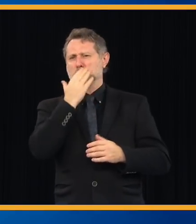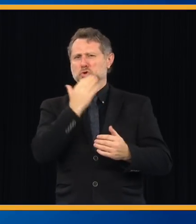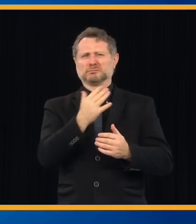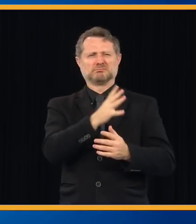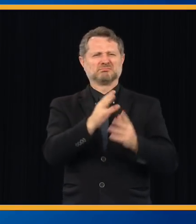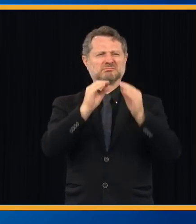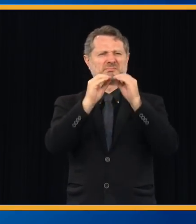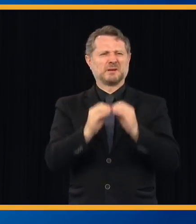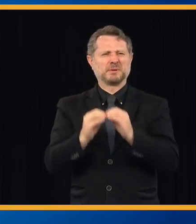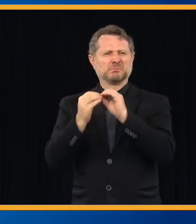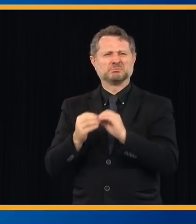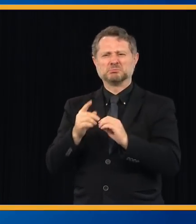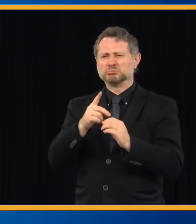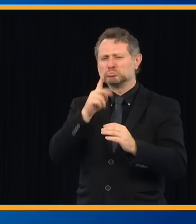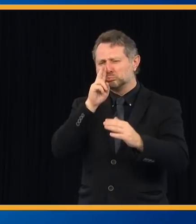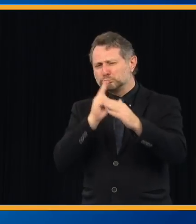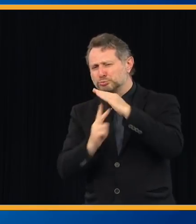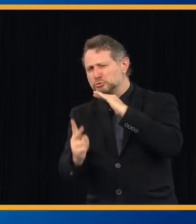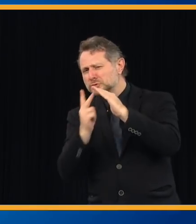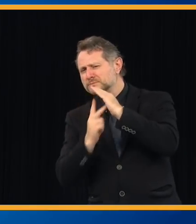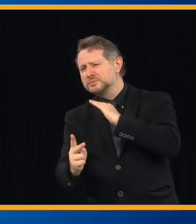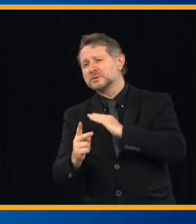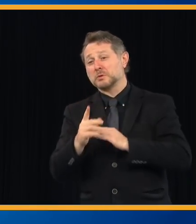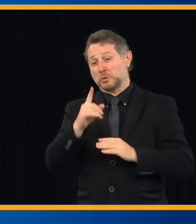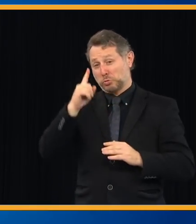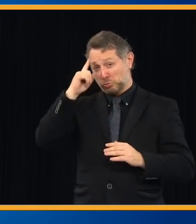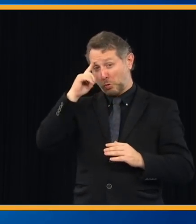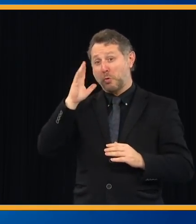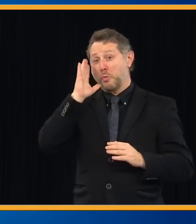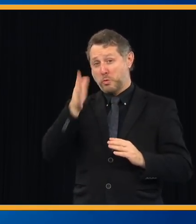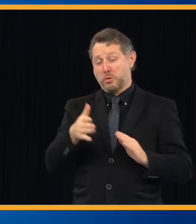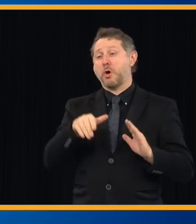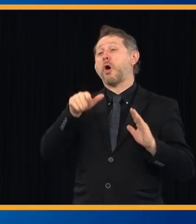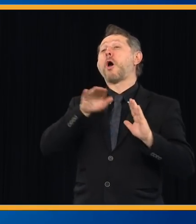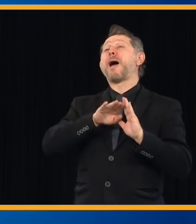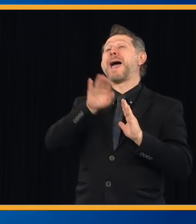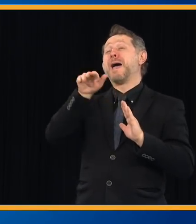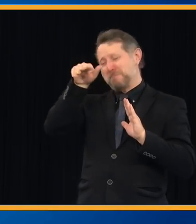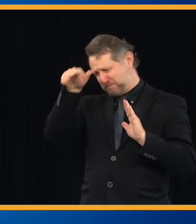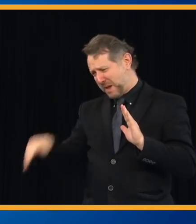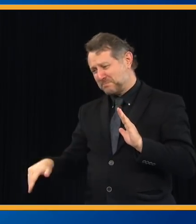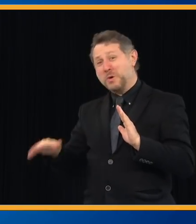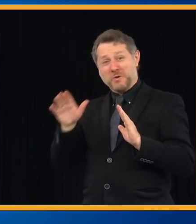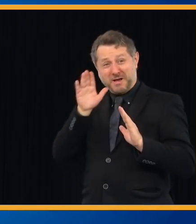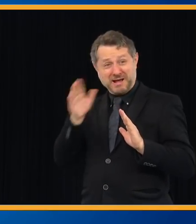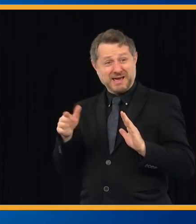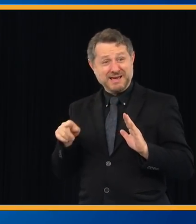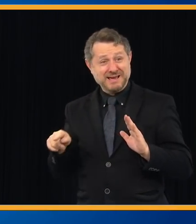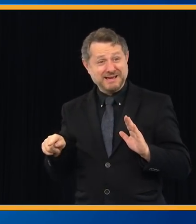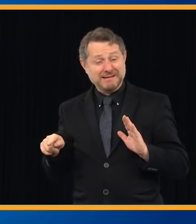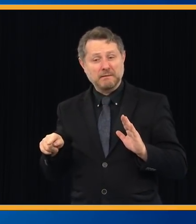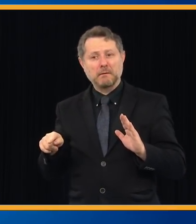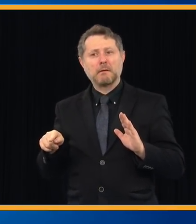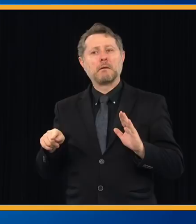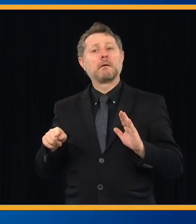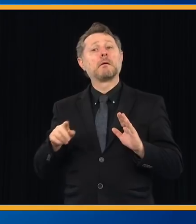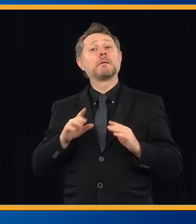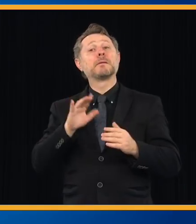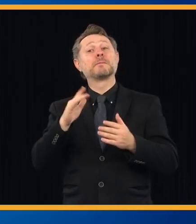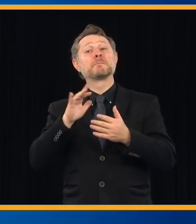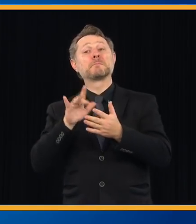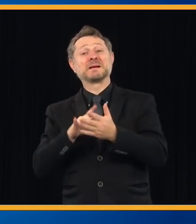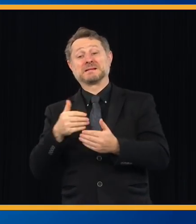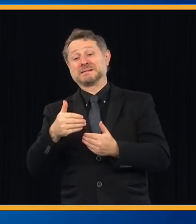models, they show it going down, but you even have several hundred cases in mid-June.